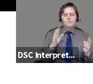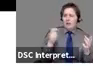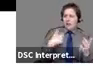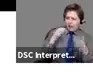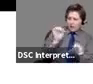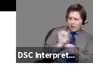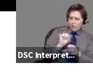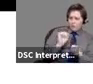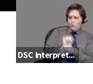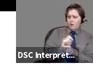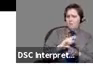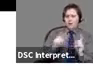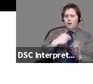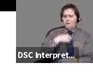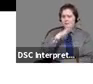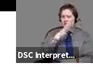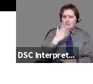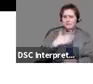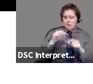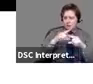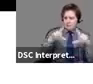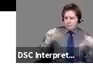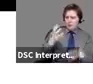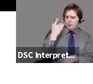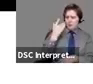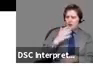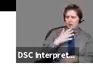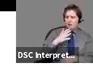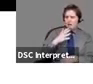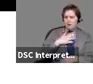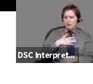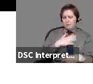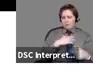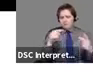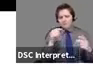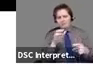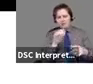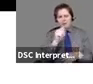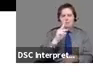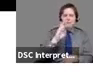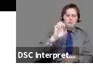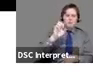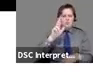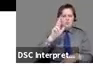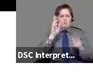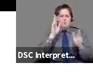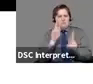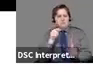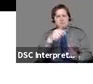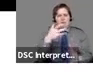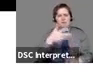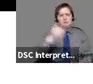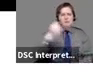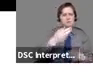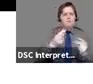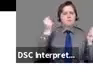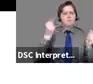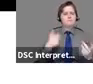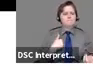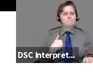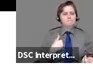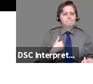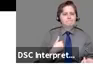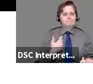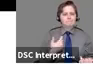a job, but I've never seen a paycheck because my perpetrator or the abuser instantly takes it from me.